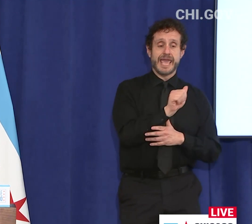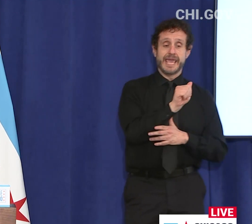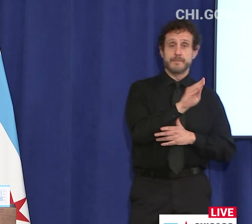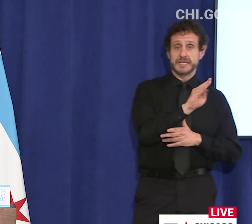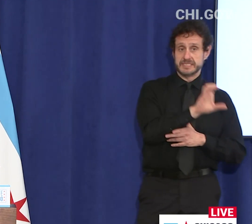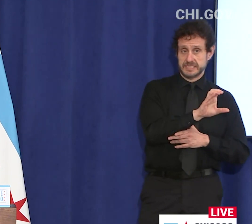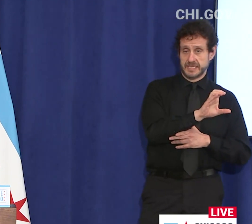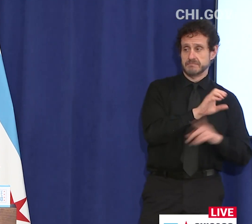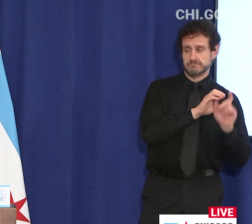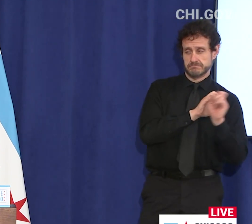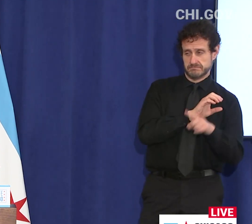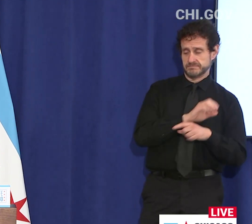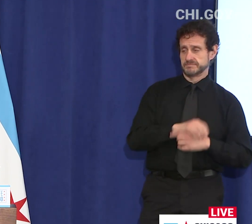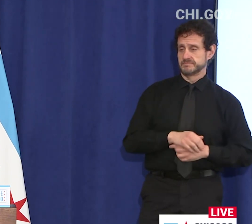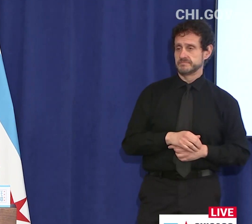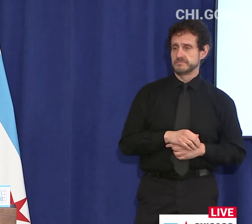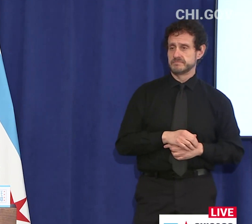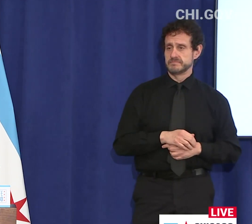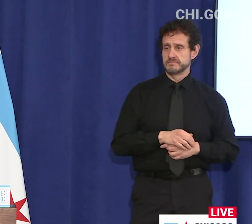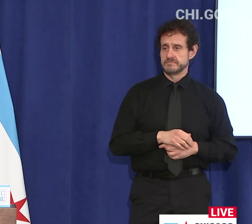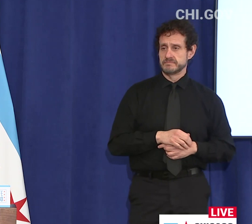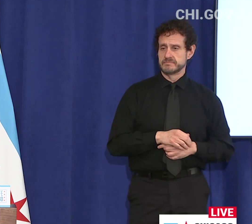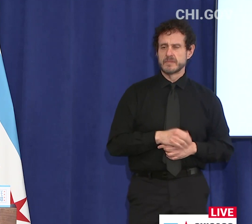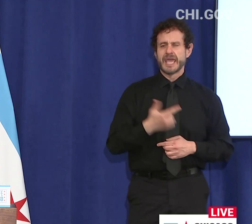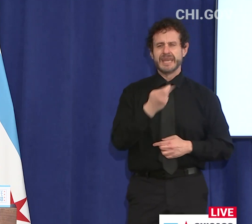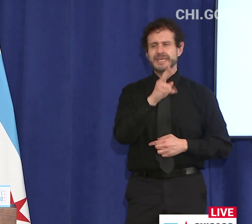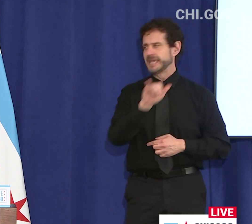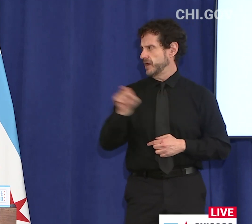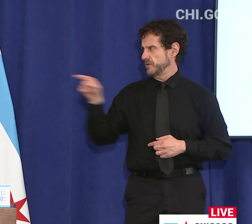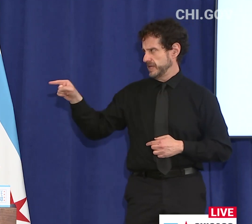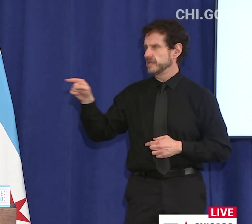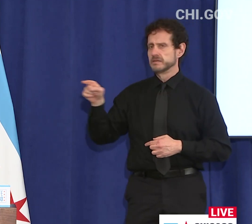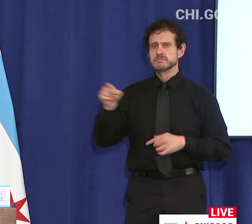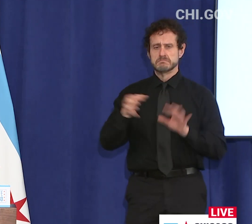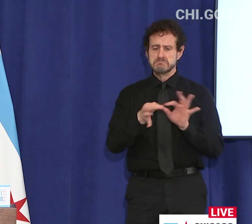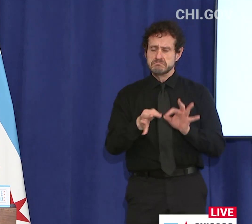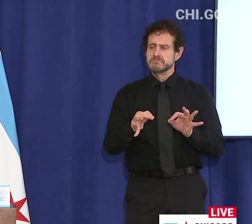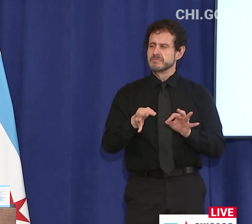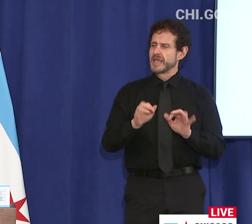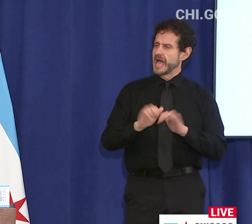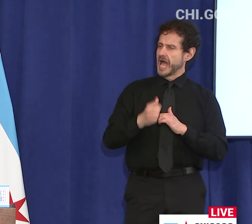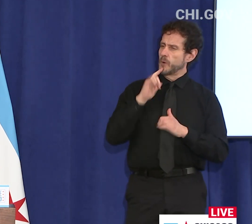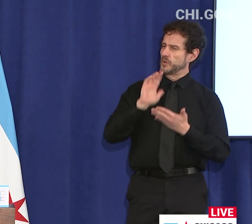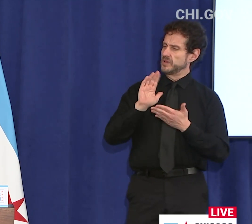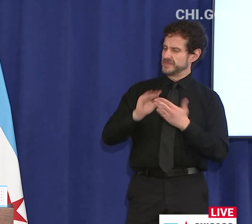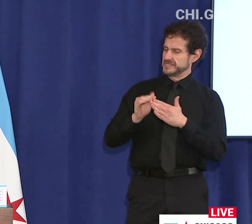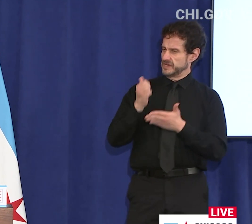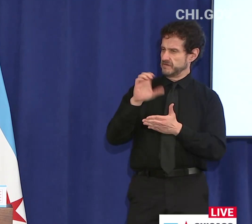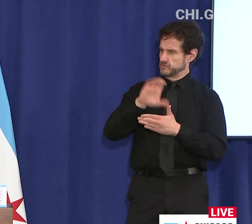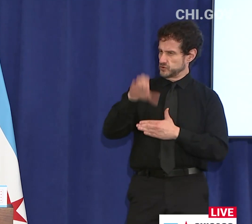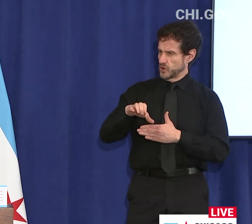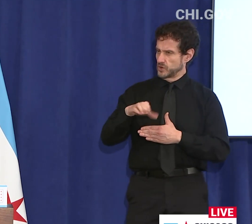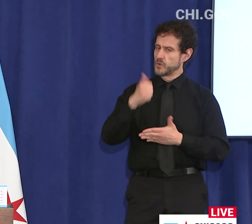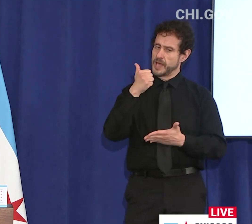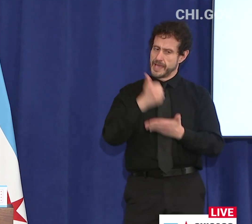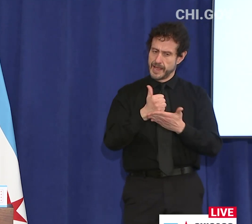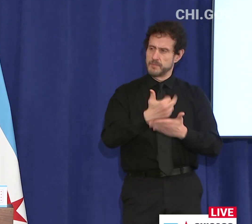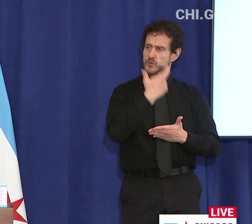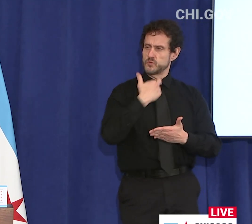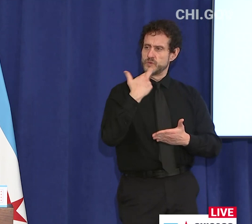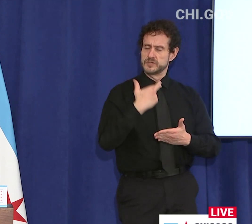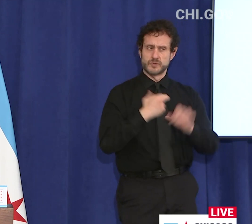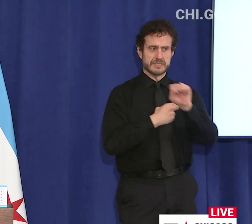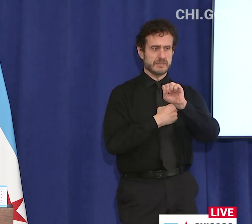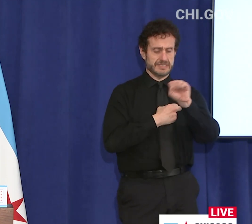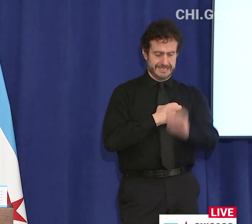ABC7. How, and I think Gary did mention this, but how is the city helping those, especially on the south and west sides,